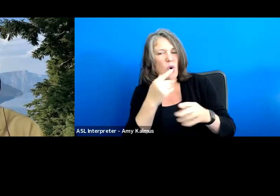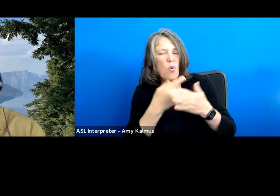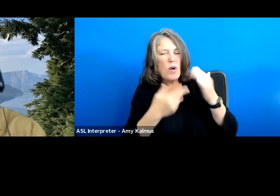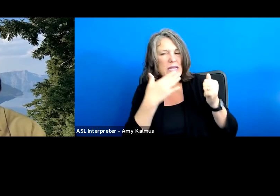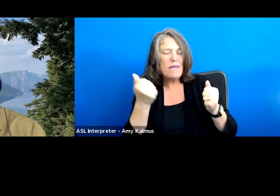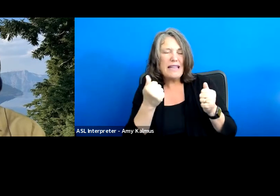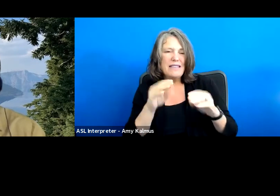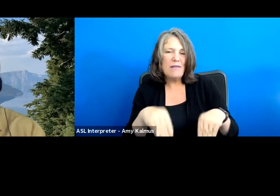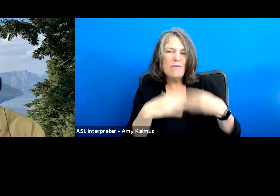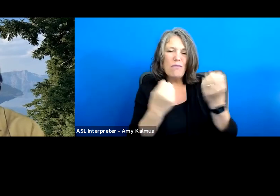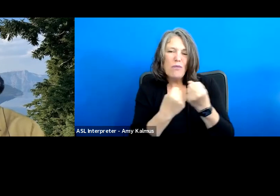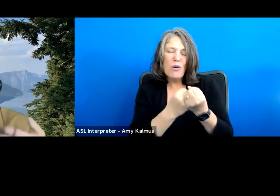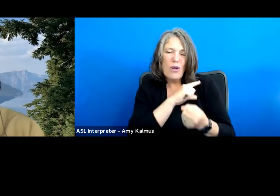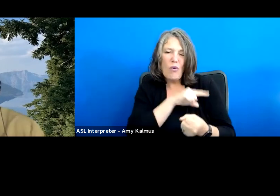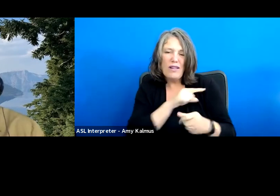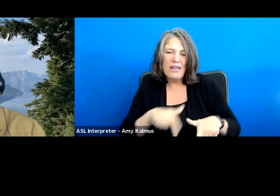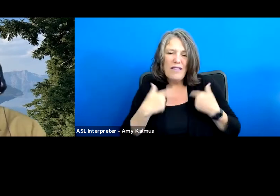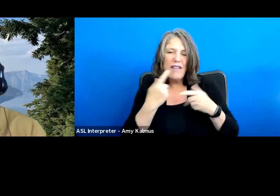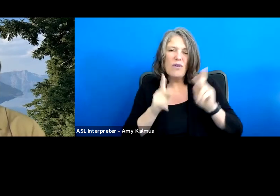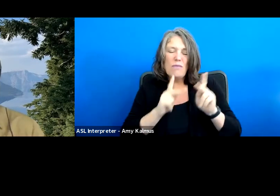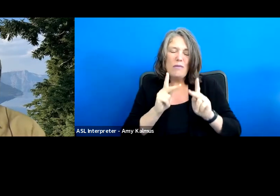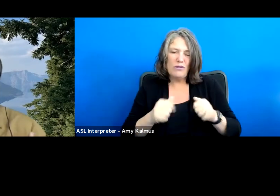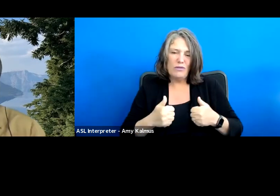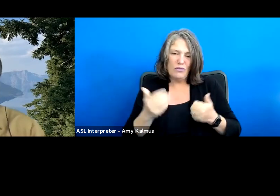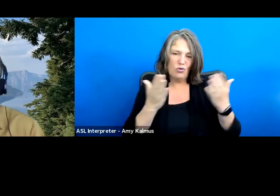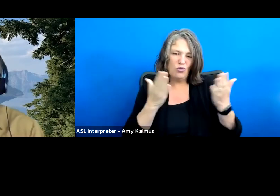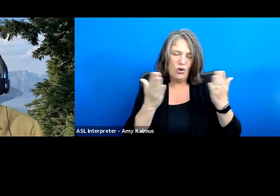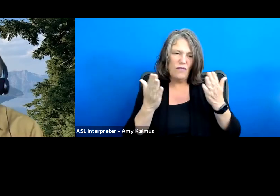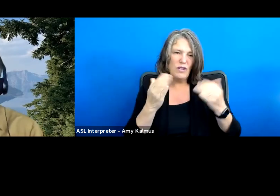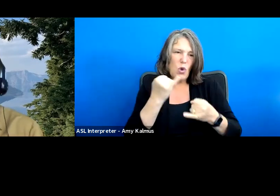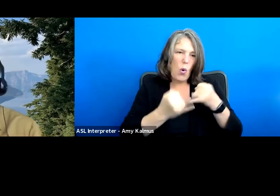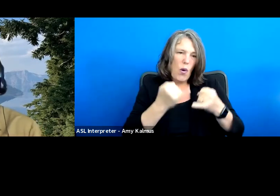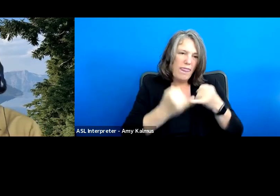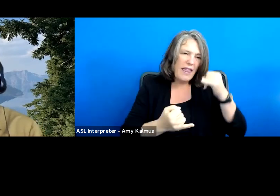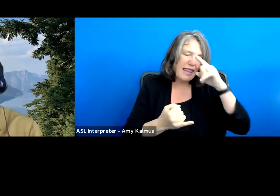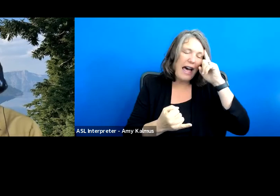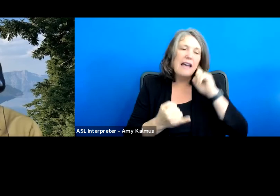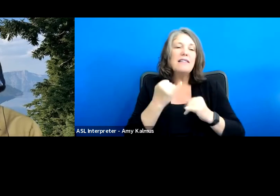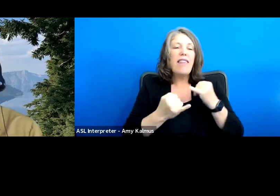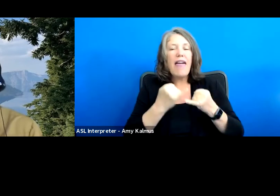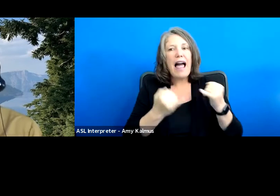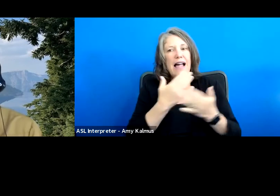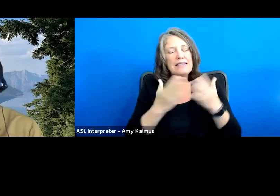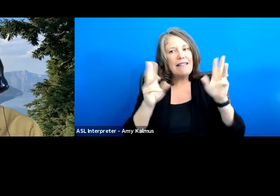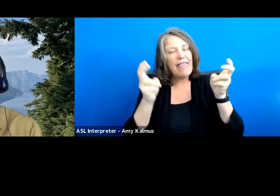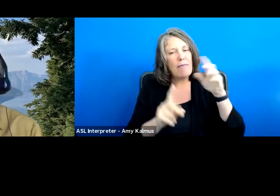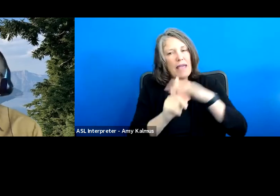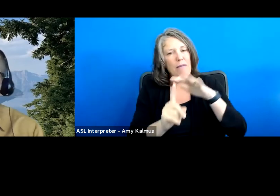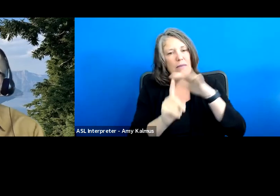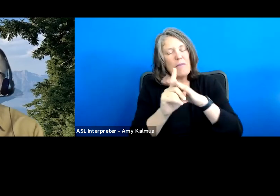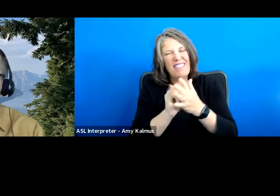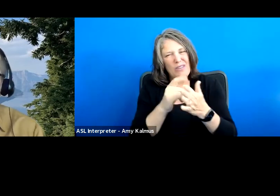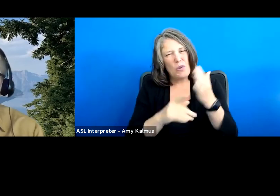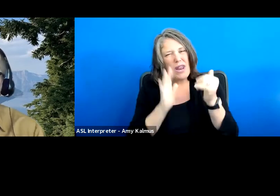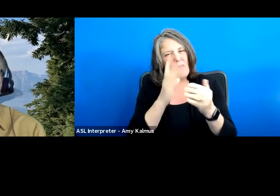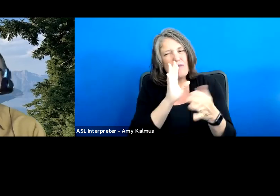quality of life with persons served. So the last theme that kept coming up, and this one's what I'm going to be